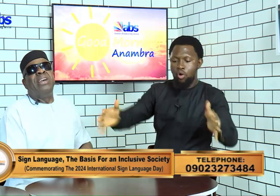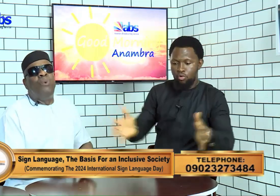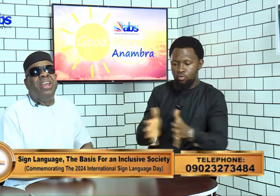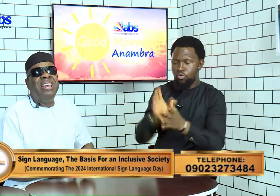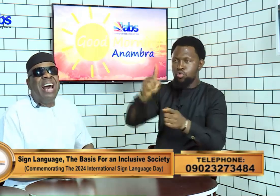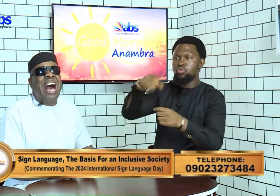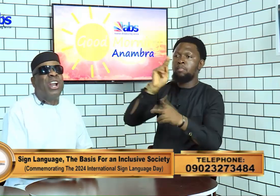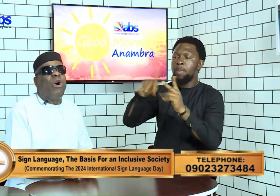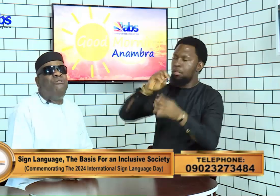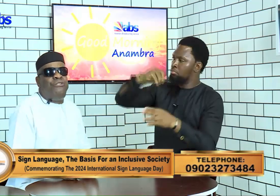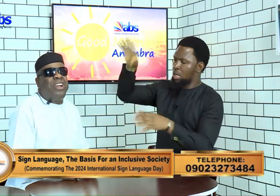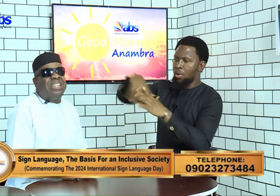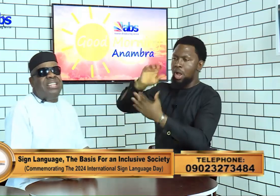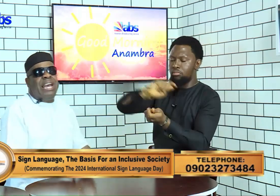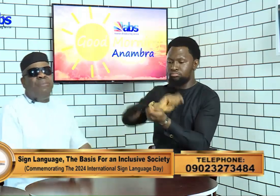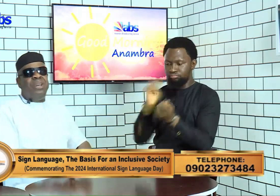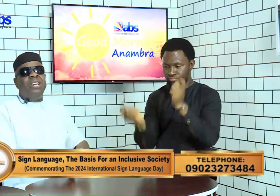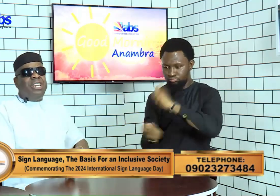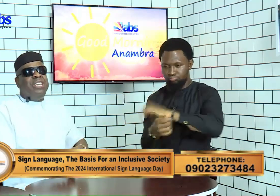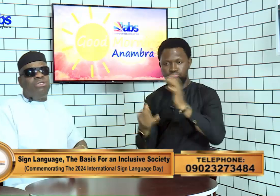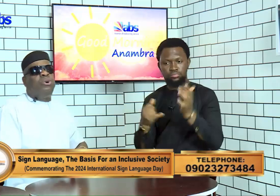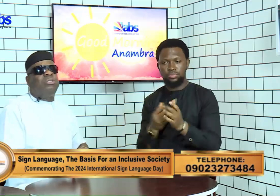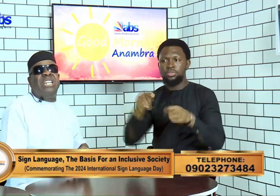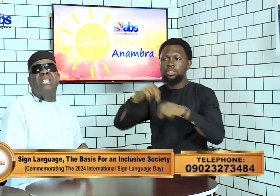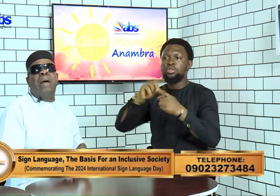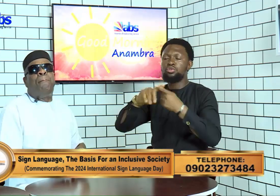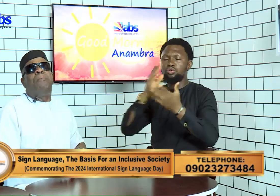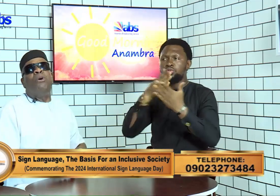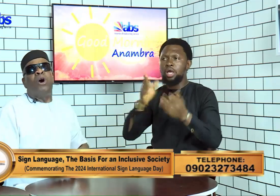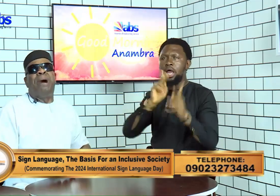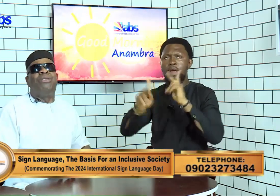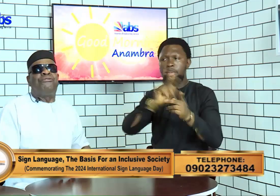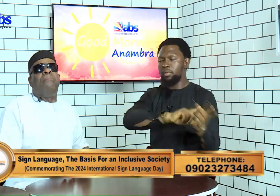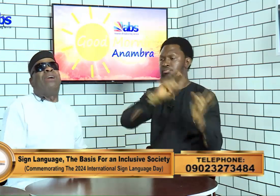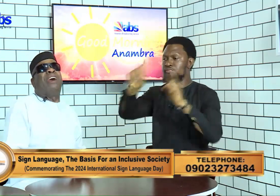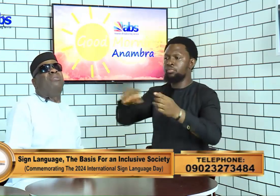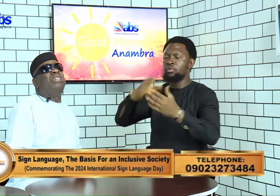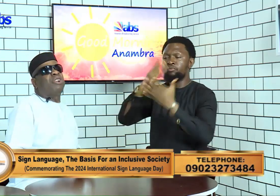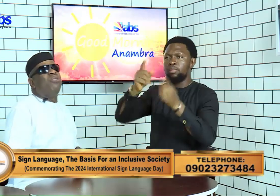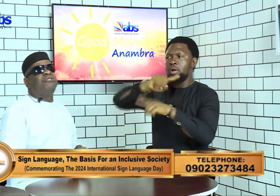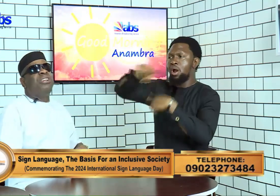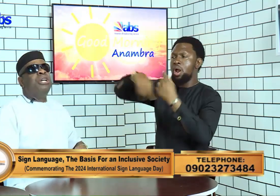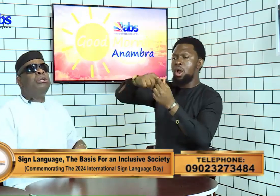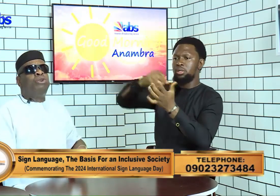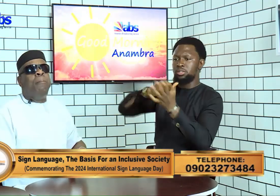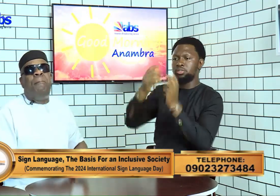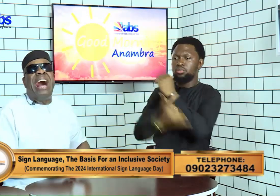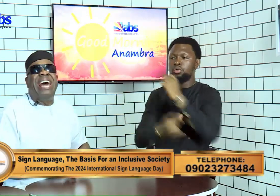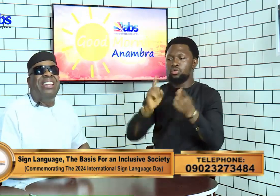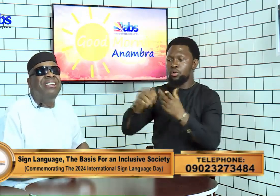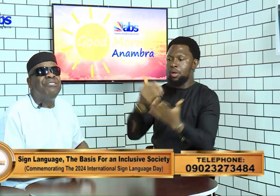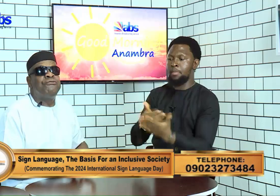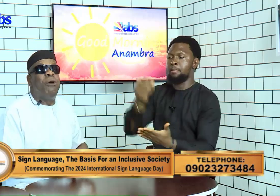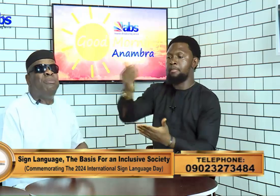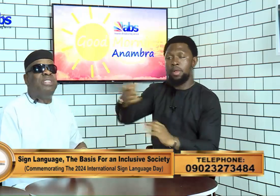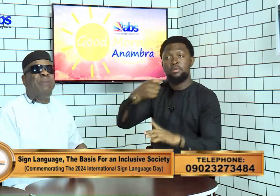throw away and convert them into certain, and people come out from around this country to